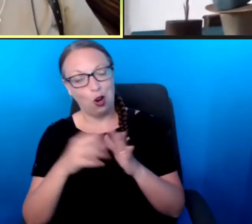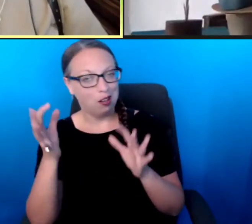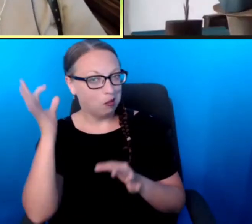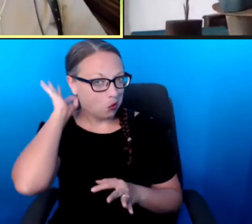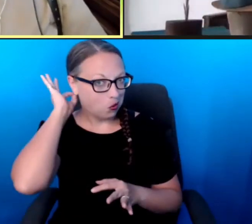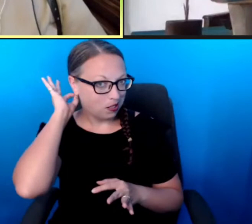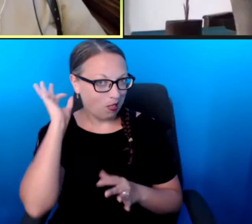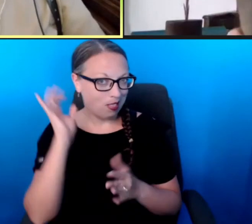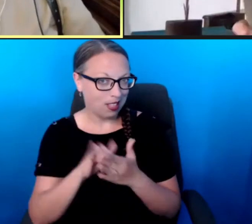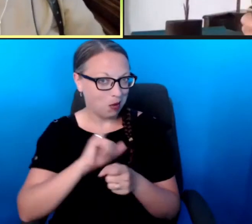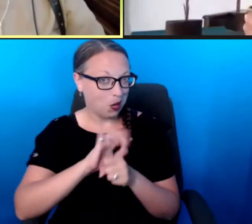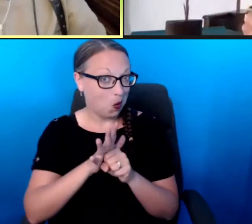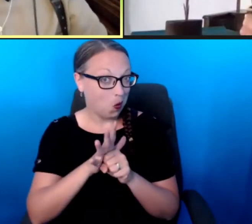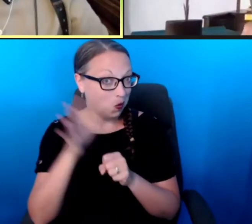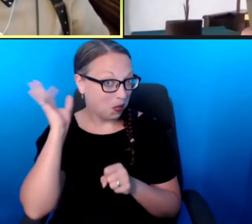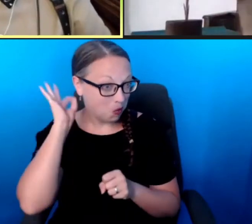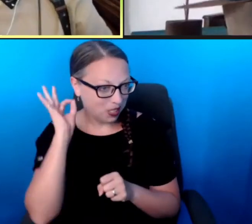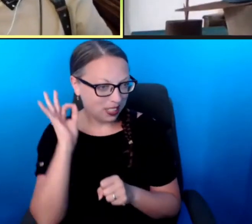COVID ponytail, yeah.